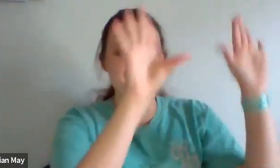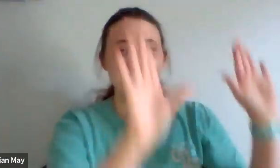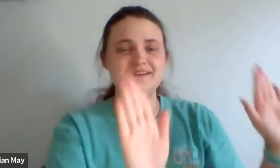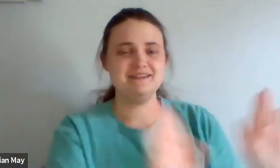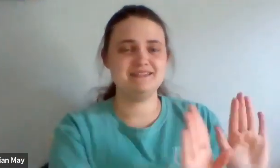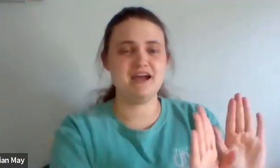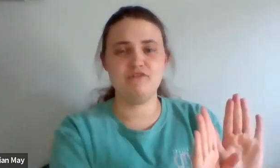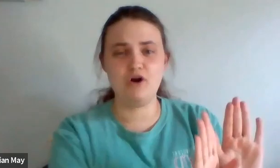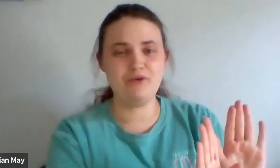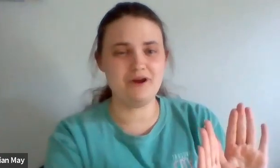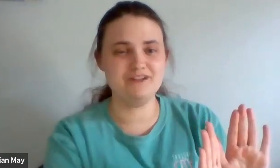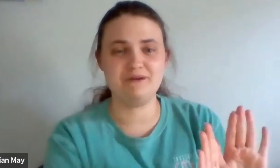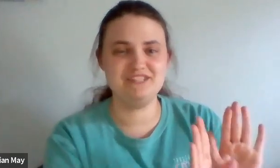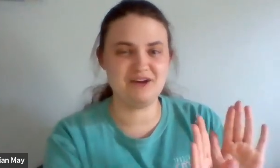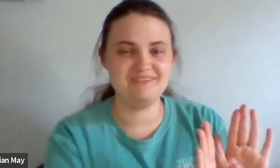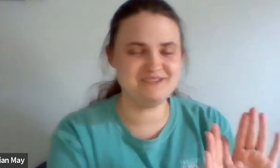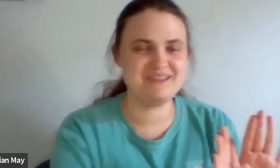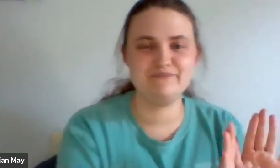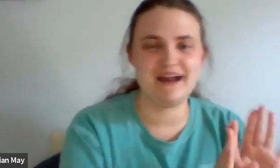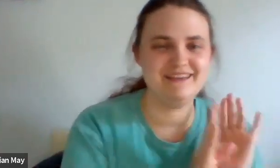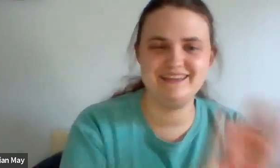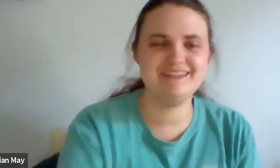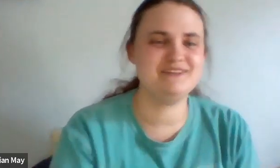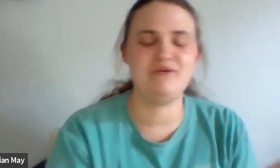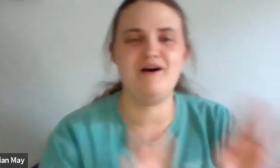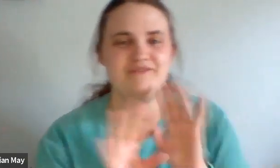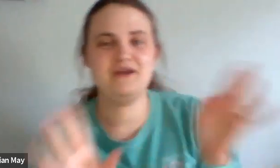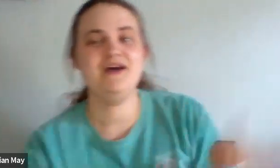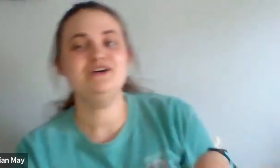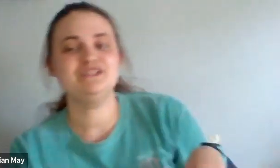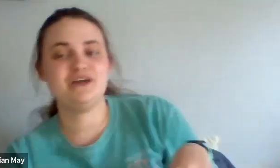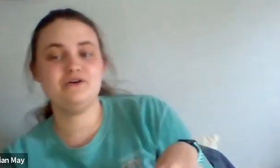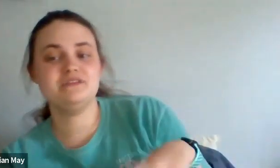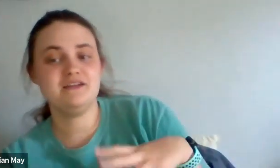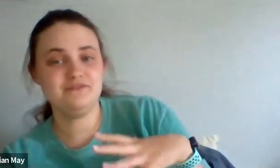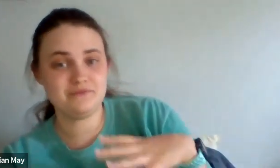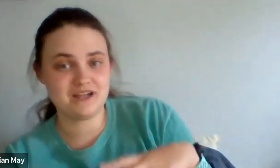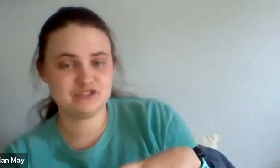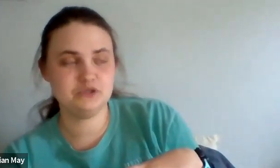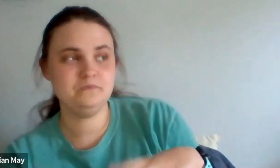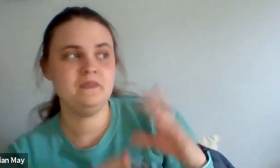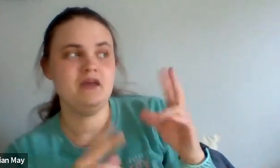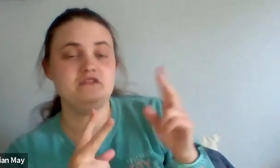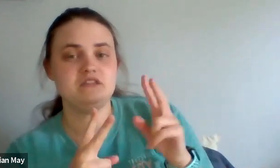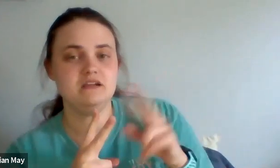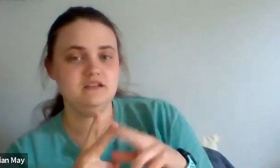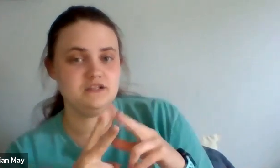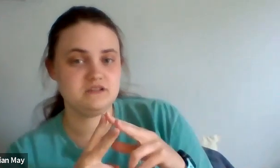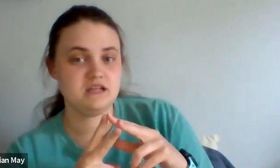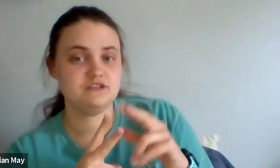cut sign of all the words so I don't do this, but I get so off. So the sign for restroom, there's technically 2 signs. There's